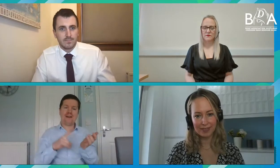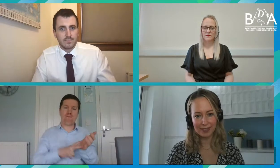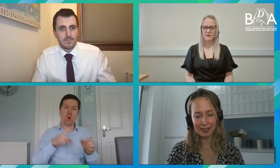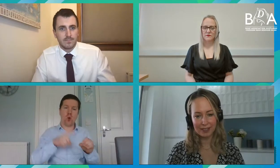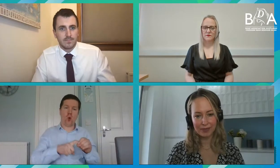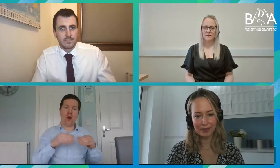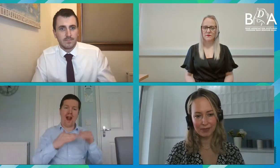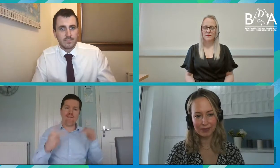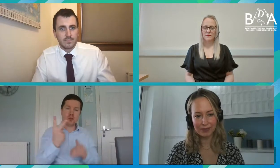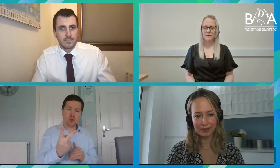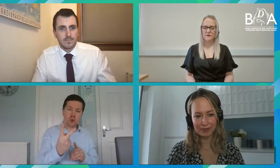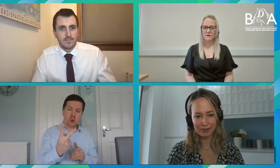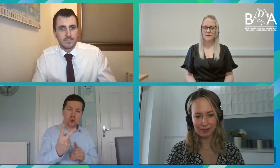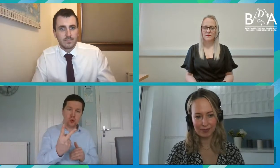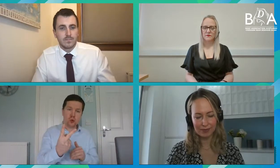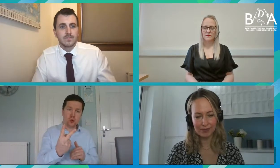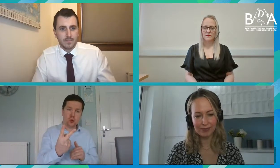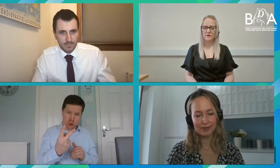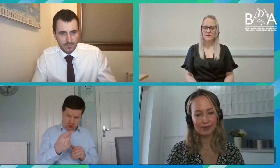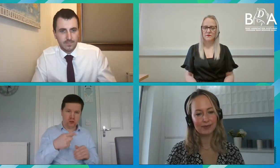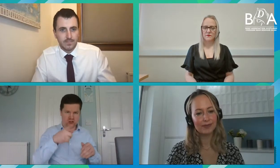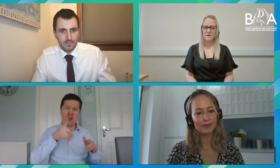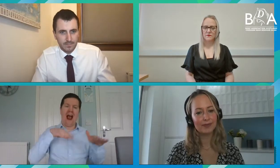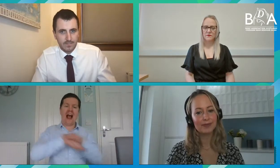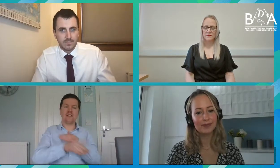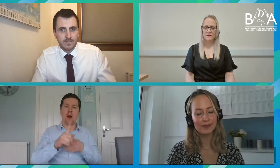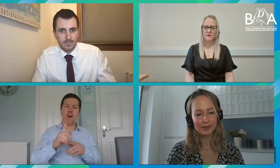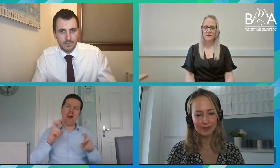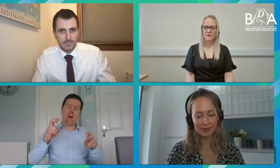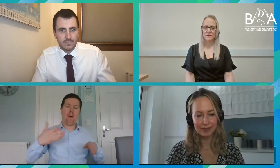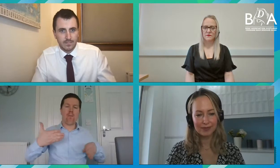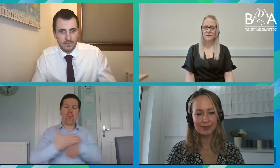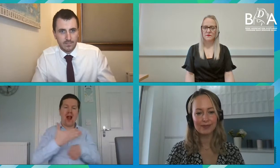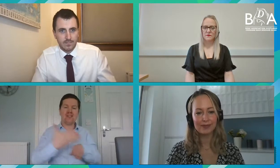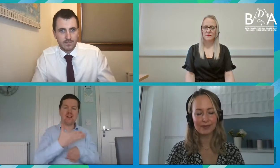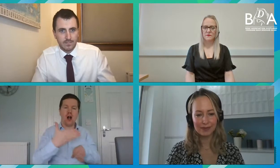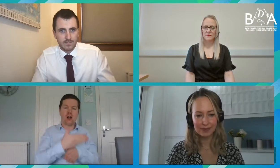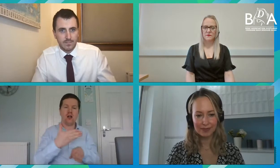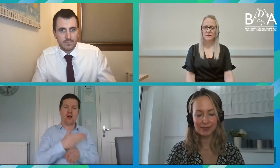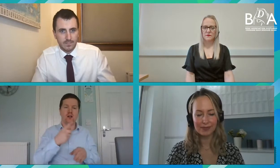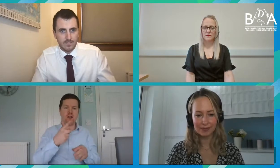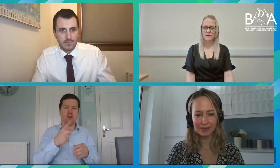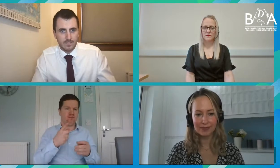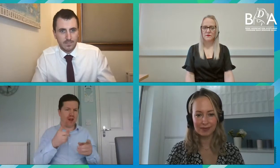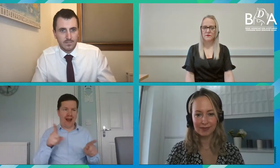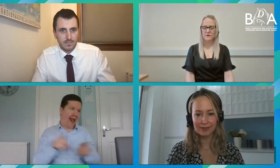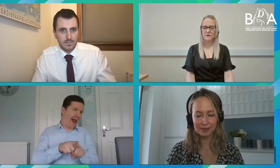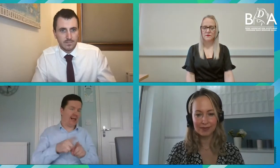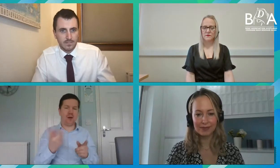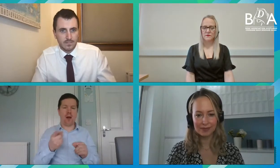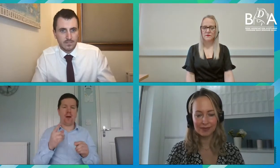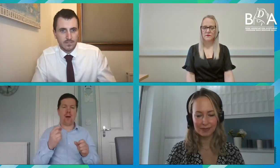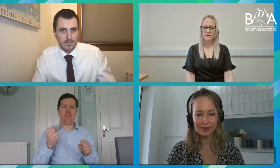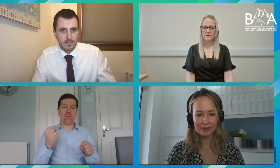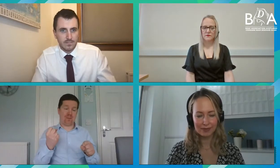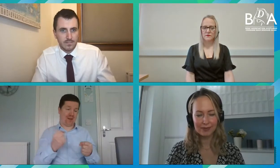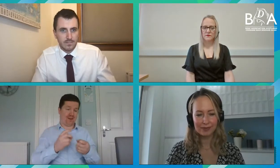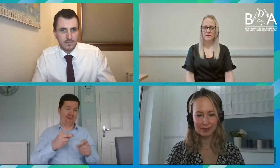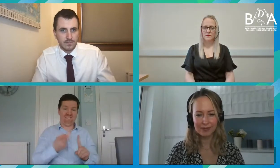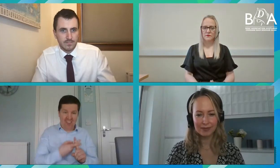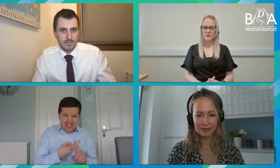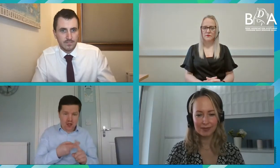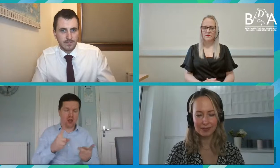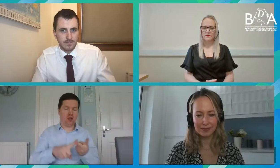from its beginning to its conclusion and worked on SVQs along the route. So a lot of that involved